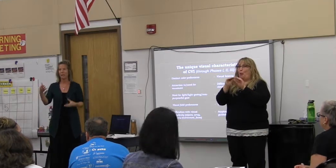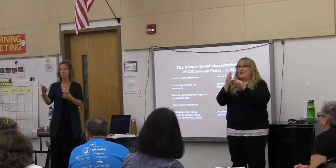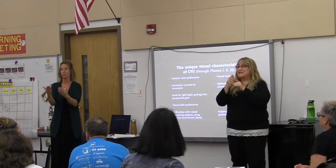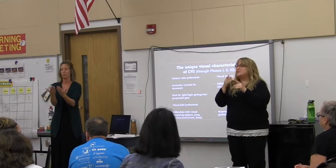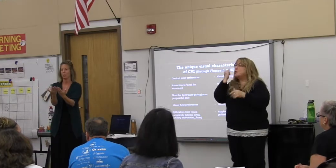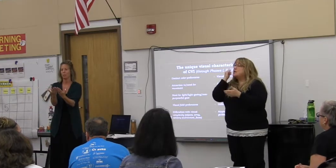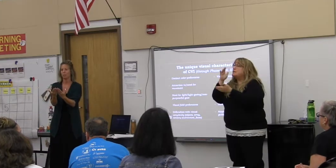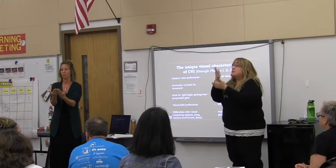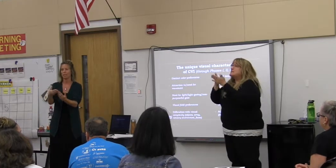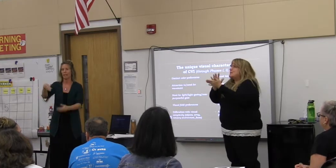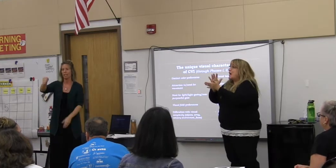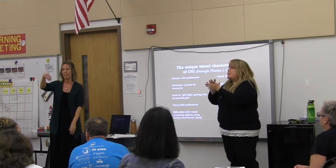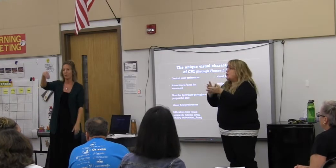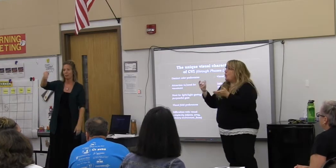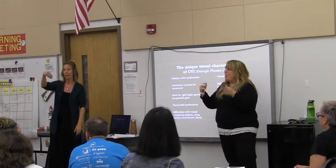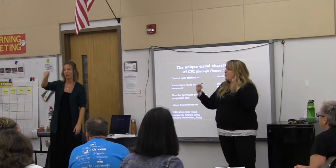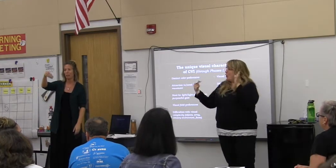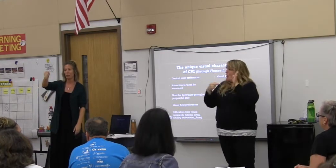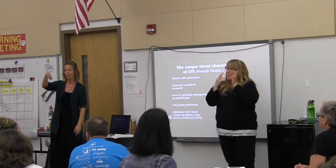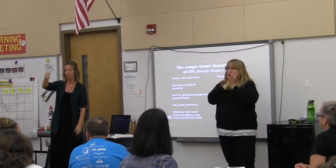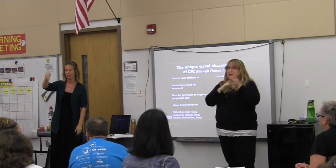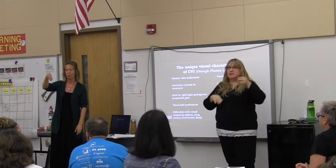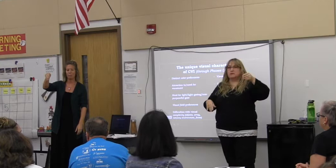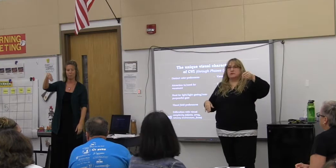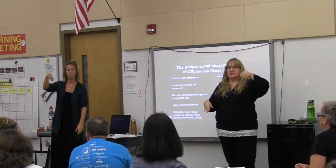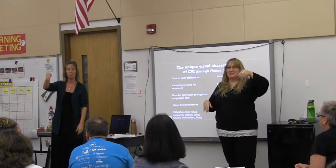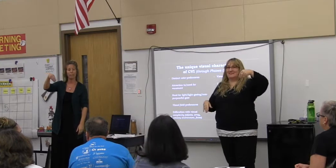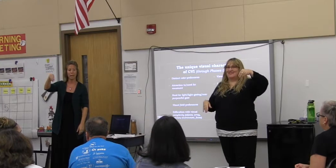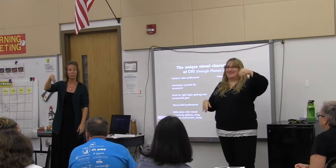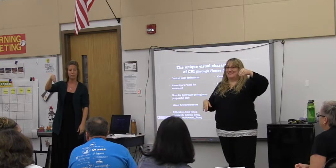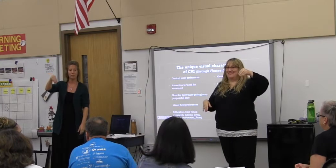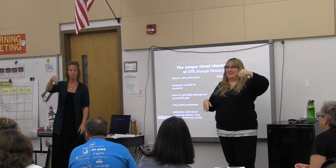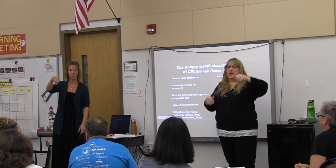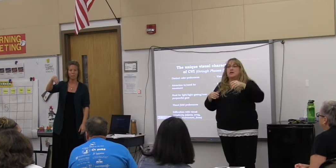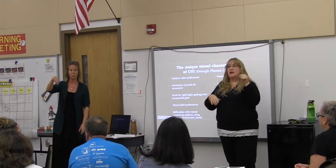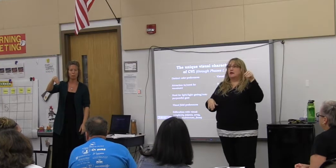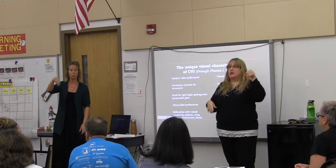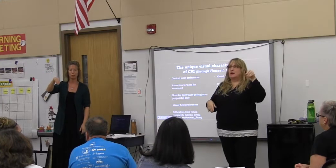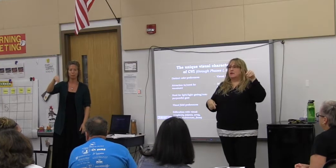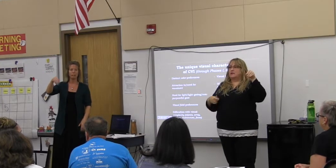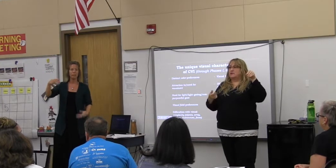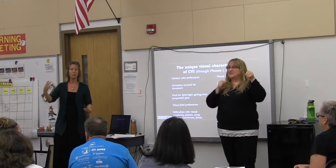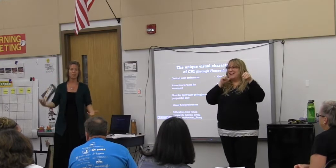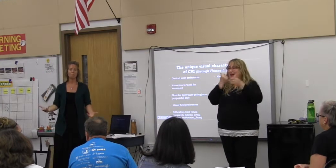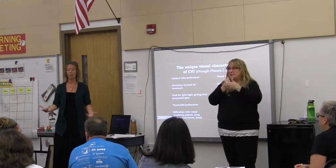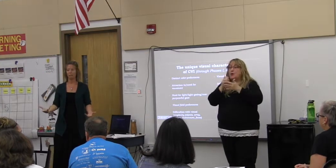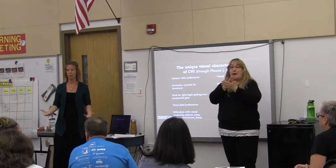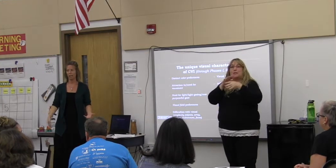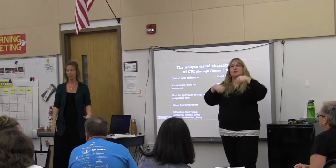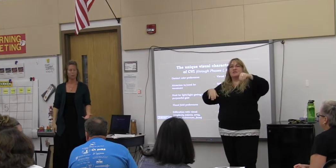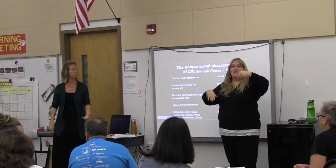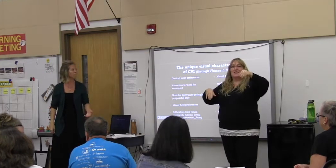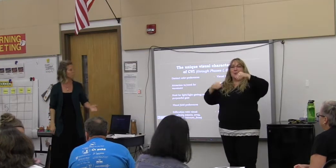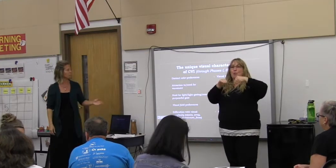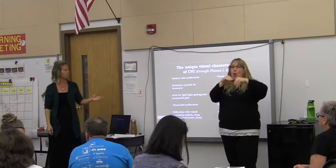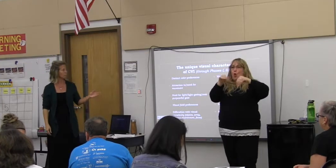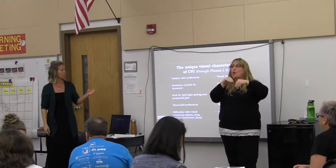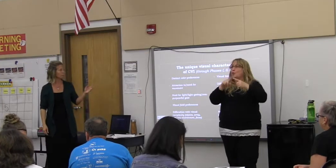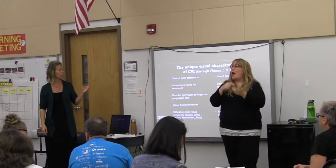have a piece of paper that you want them to look at, if you kind of wiggle the piece of paper, it might help them to see it a little bit better. And this could apply for